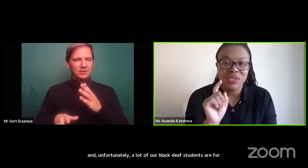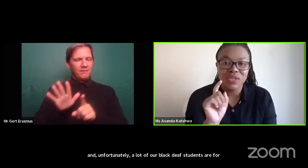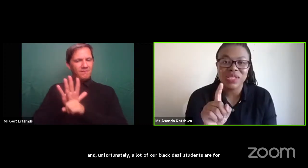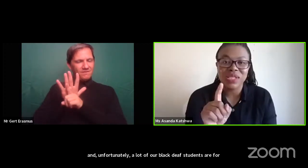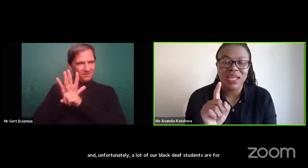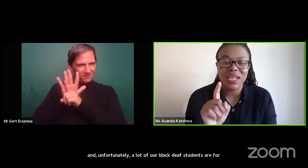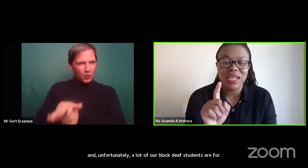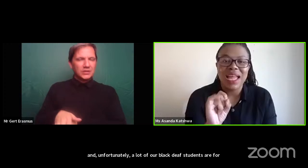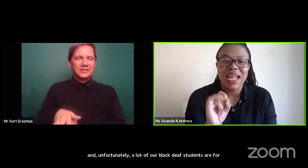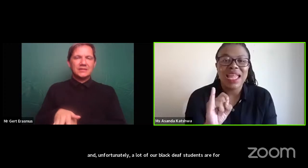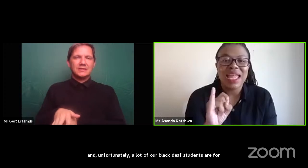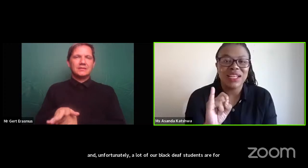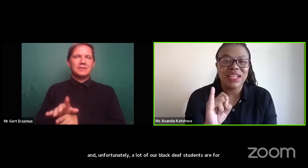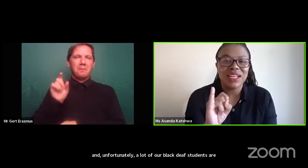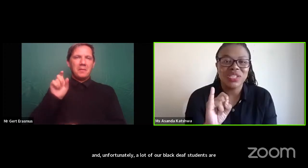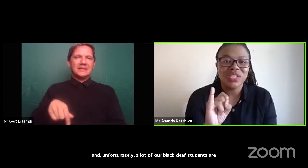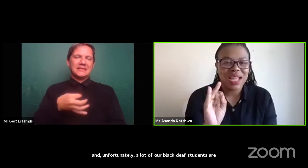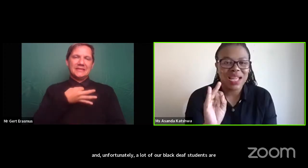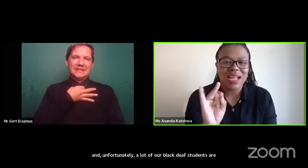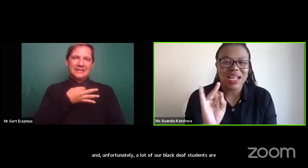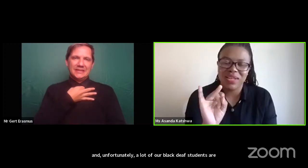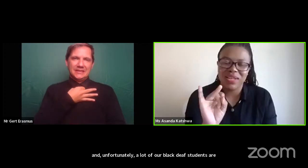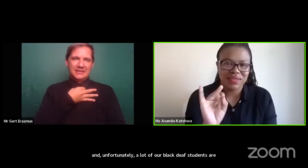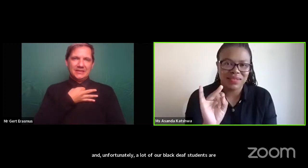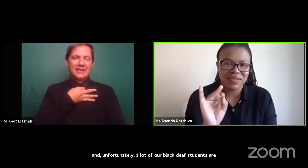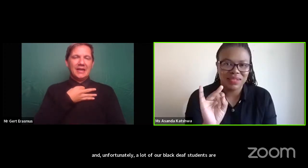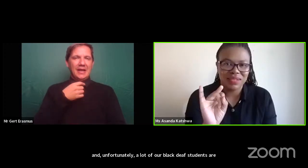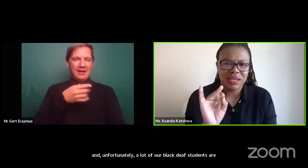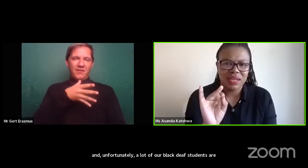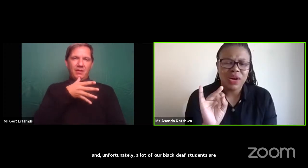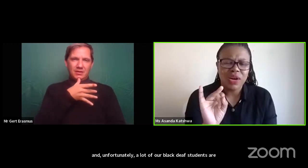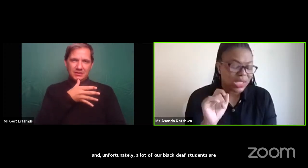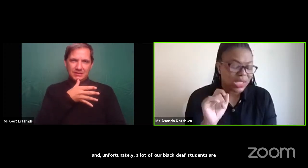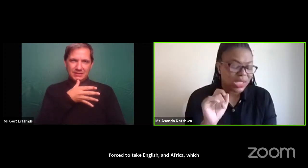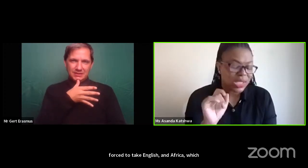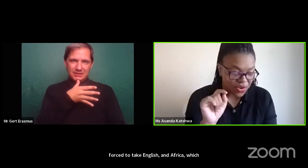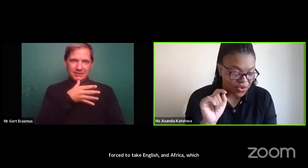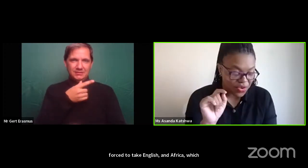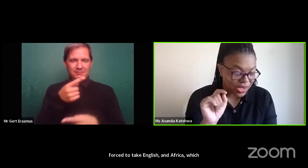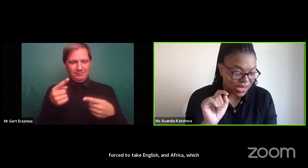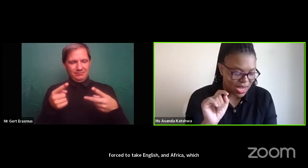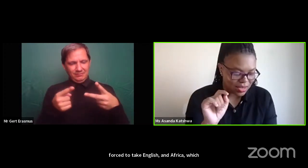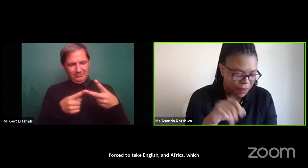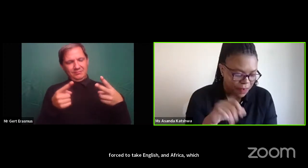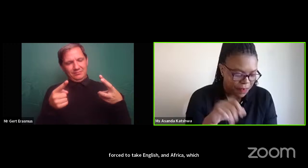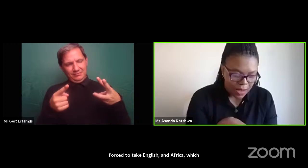to take English and Afrikaans, which is very sad,